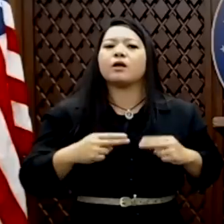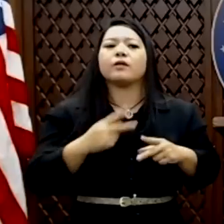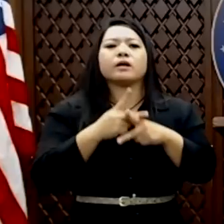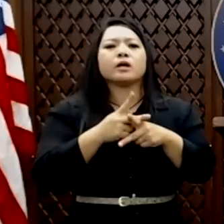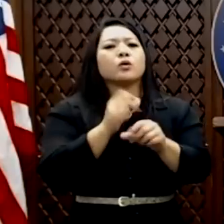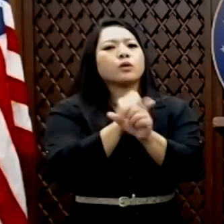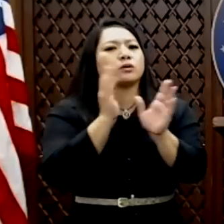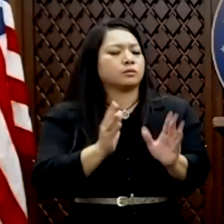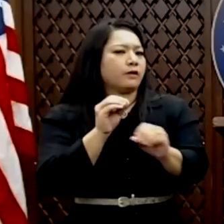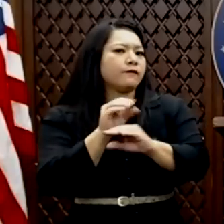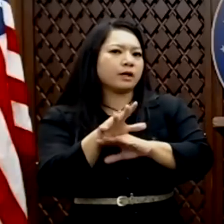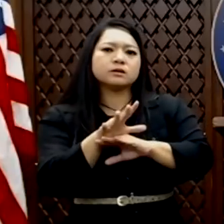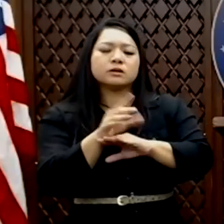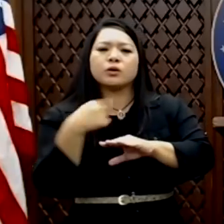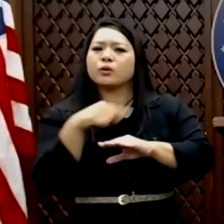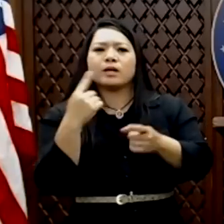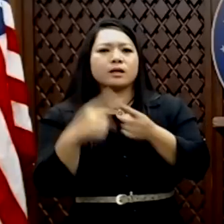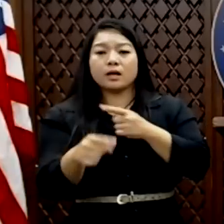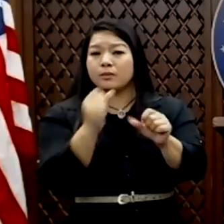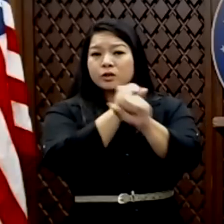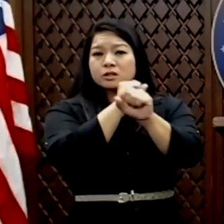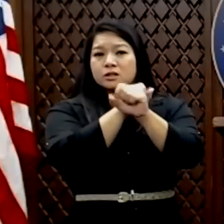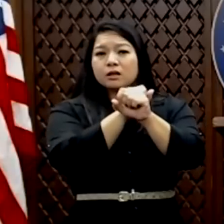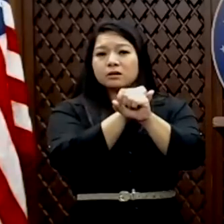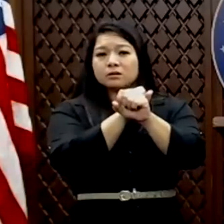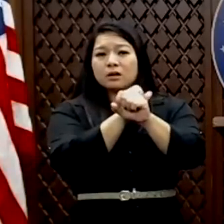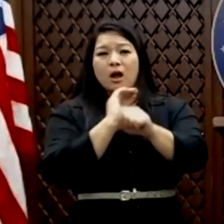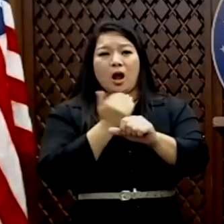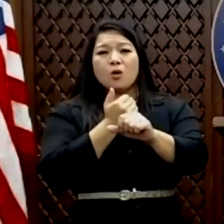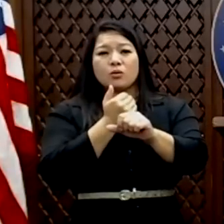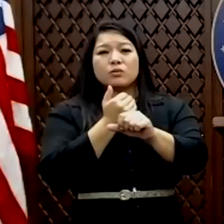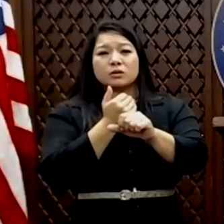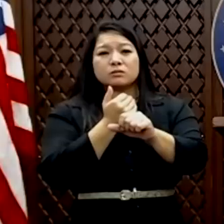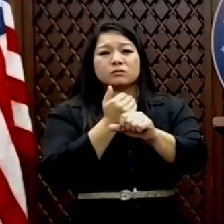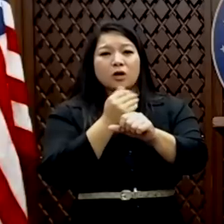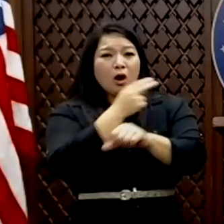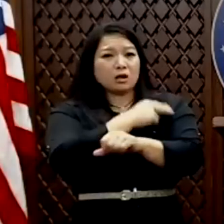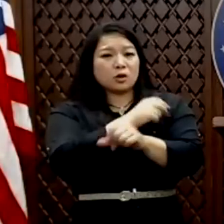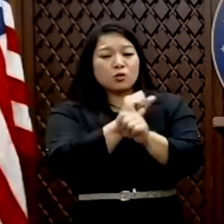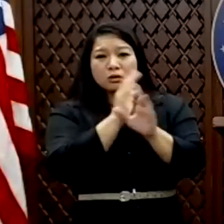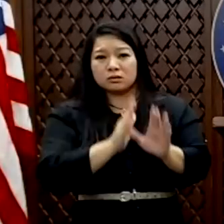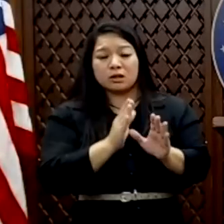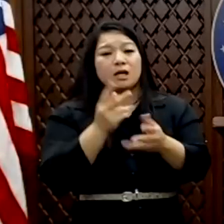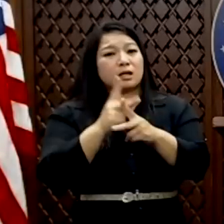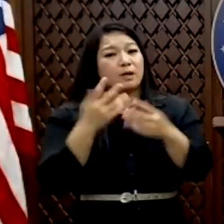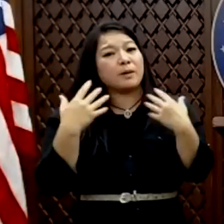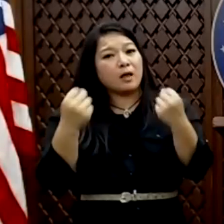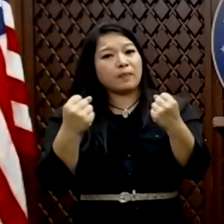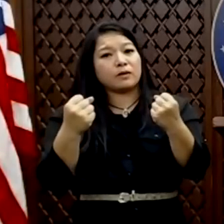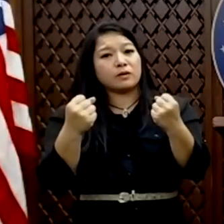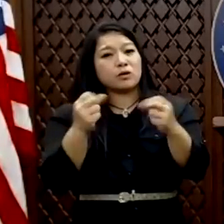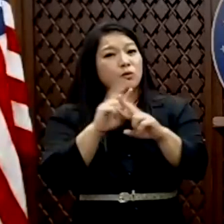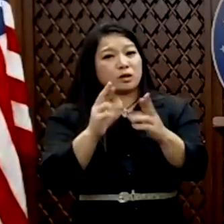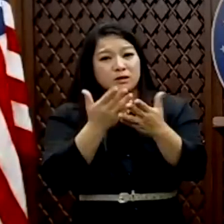be affected. If we can't protect them and keep them healthy, the rest of the response will